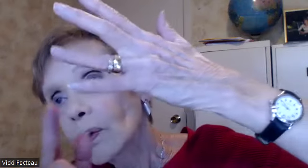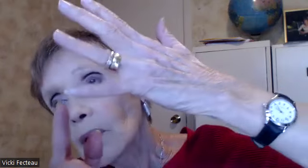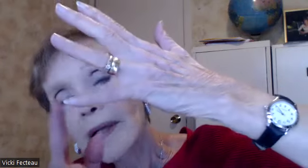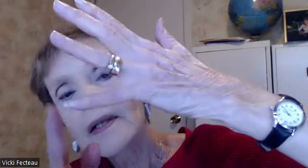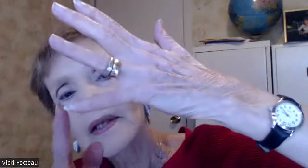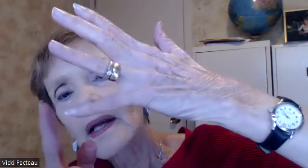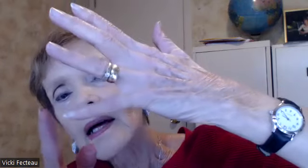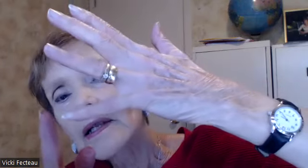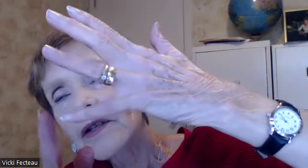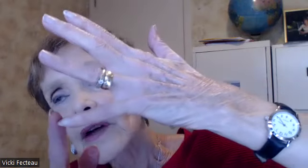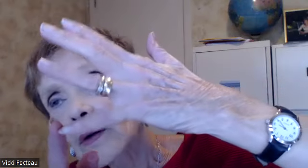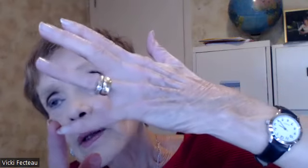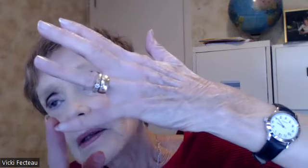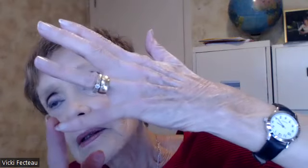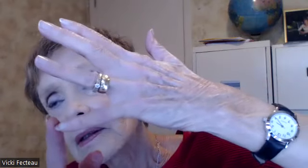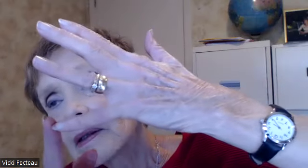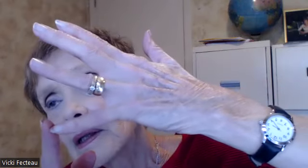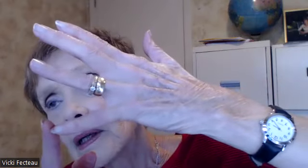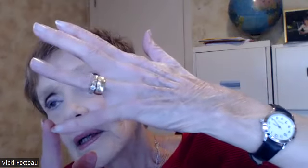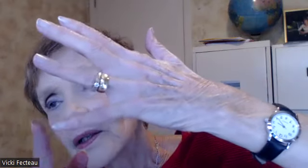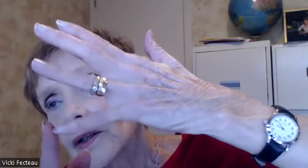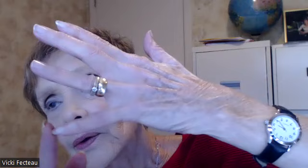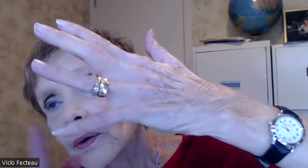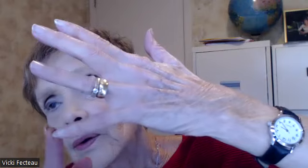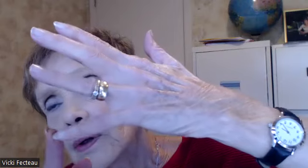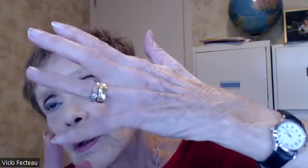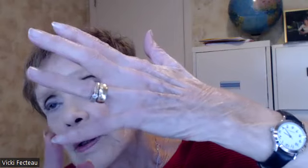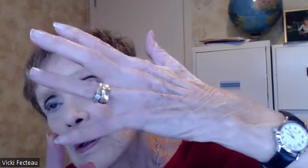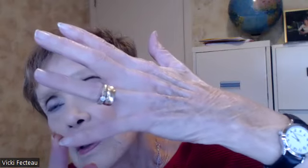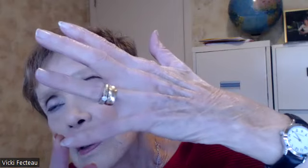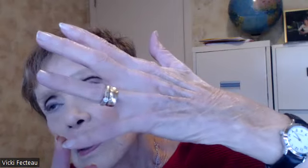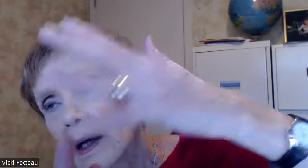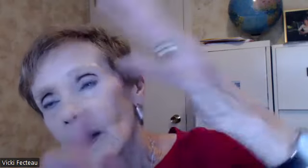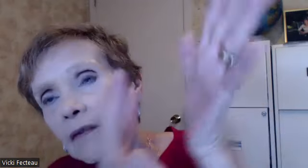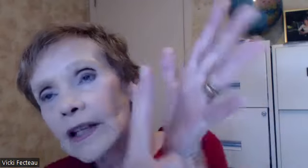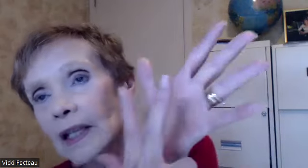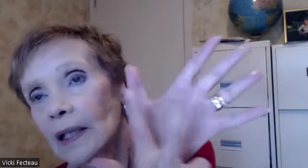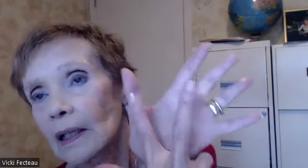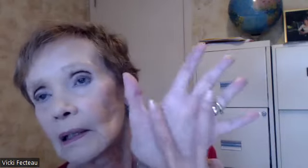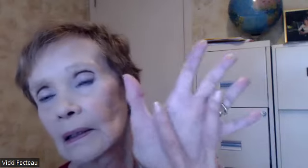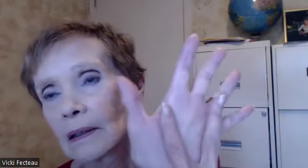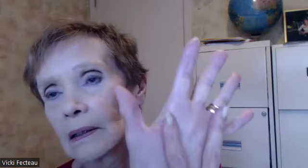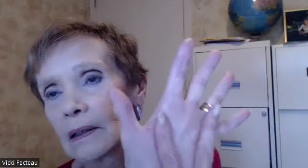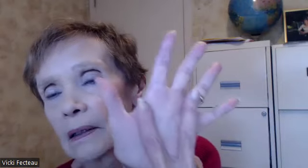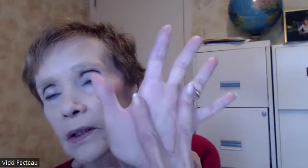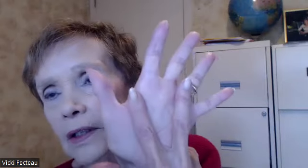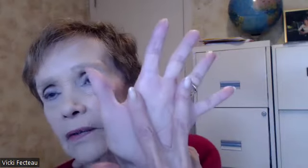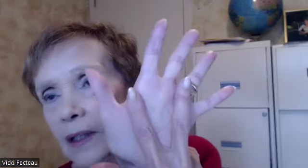U is the last vowel. U. V looks like a V.